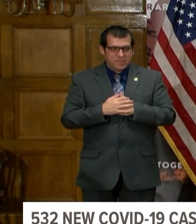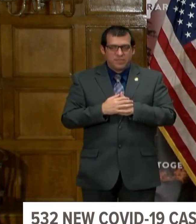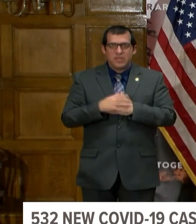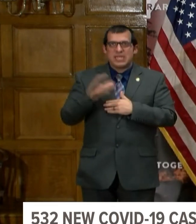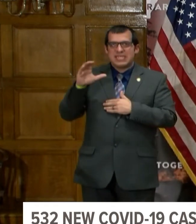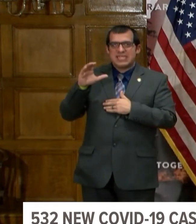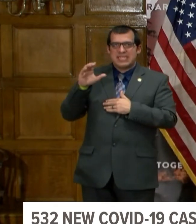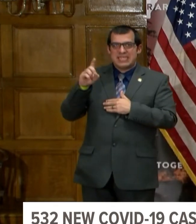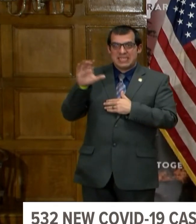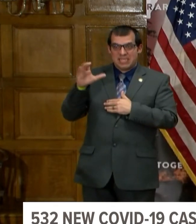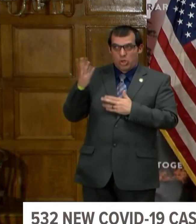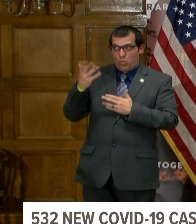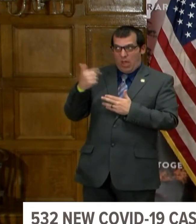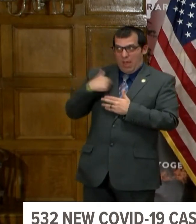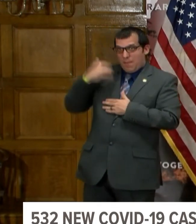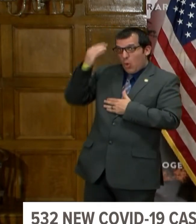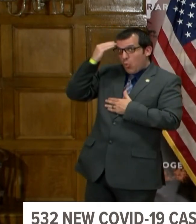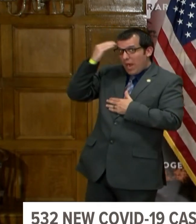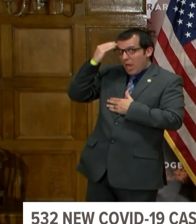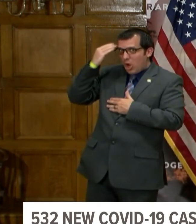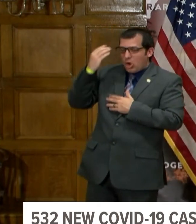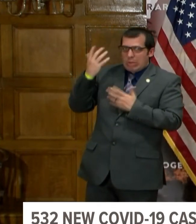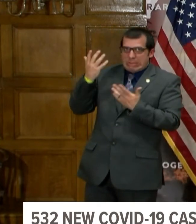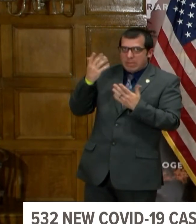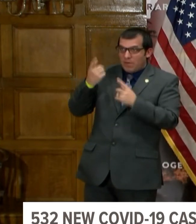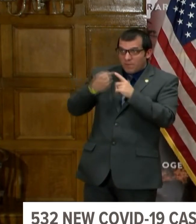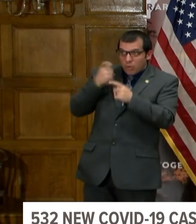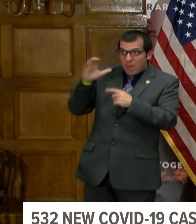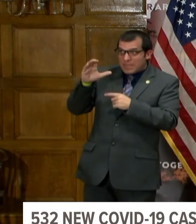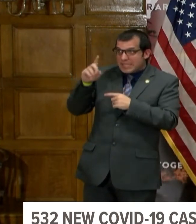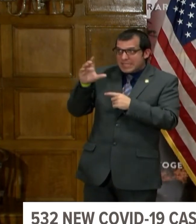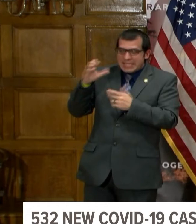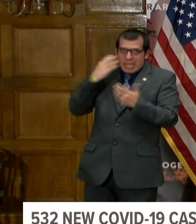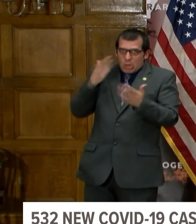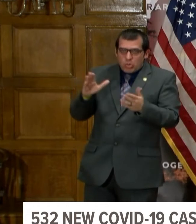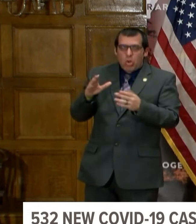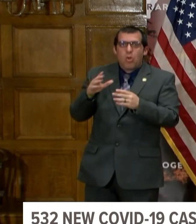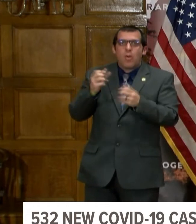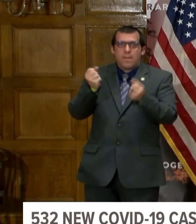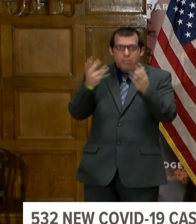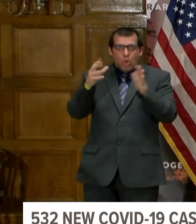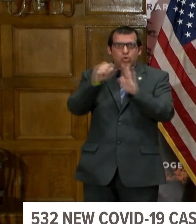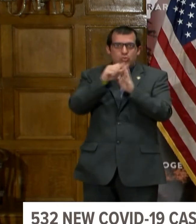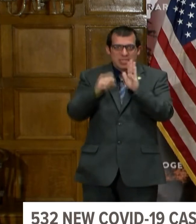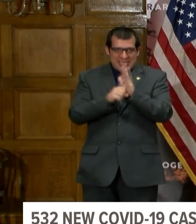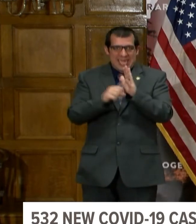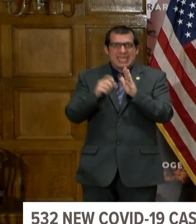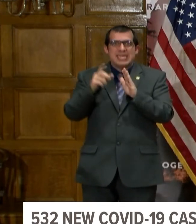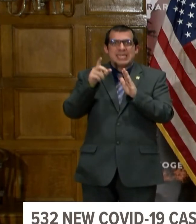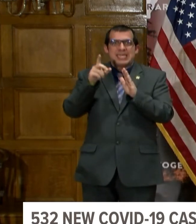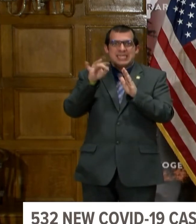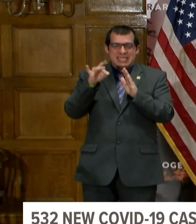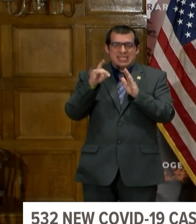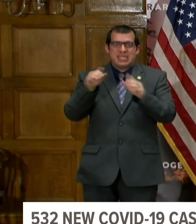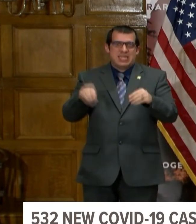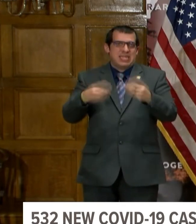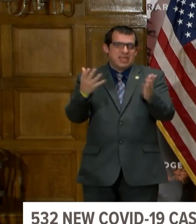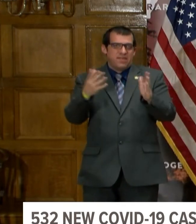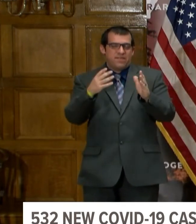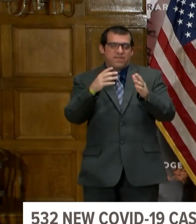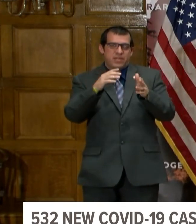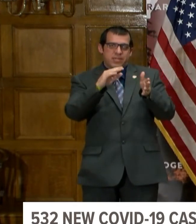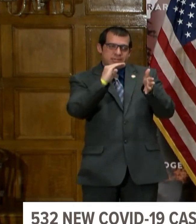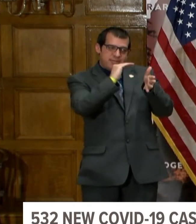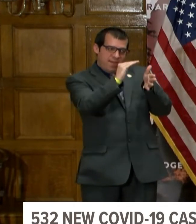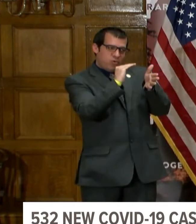The guidance which I'm aware of, and I'm not sure that it comes from the CDC, is that multiple states have issued these tiered types of